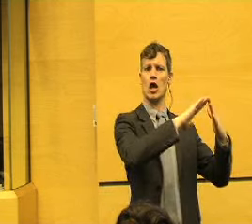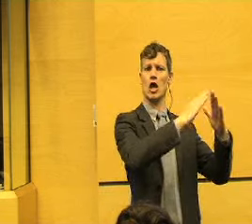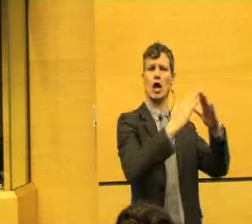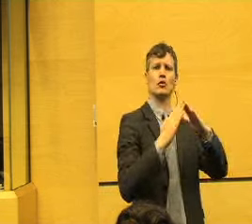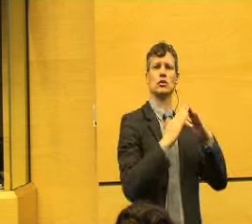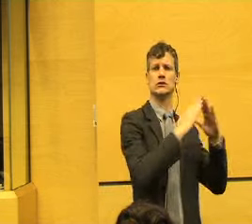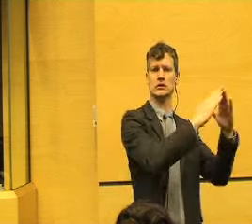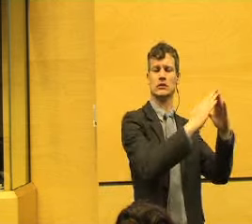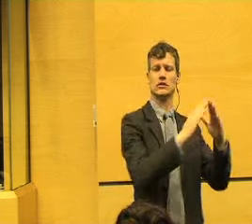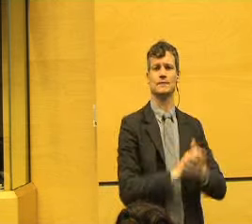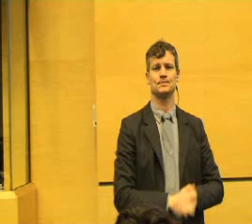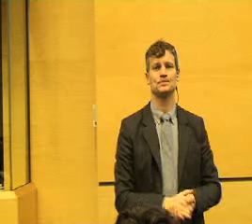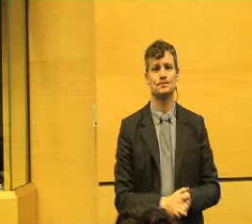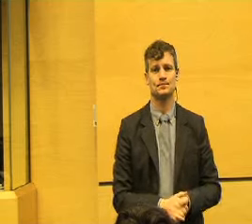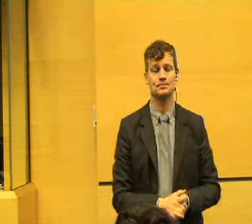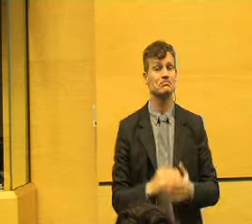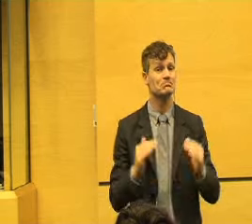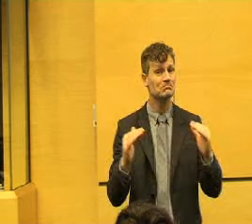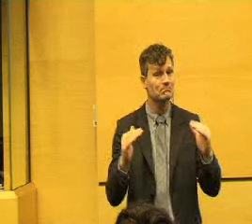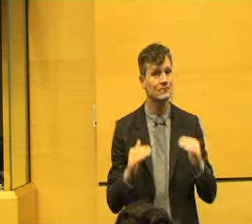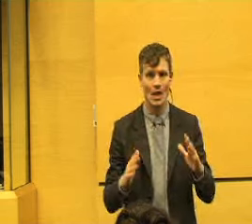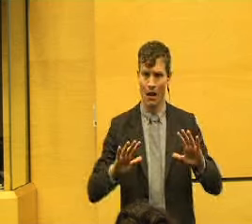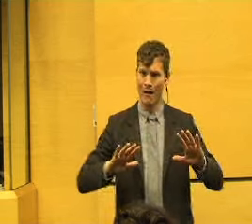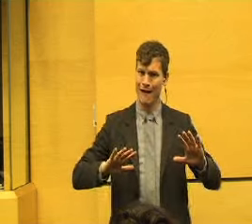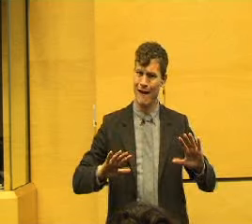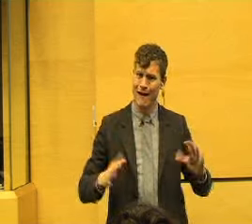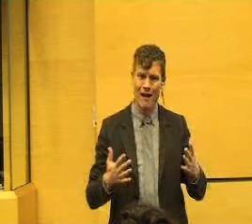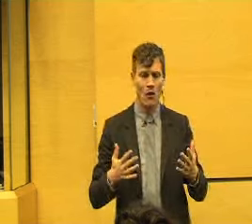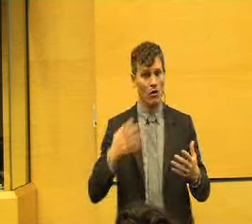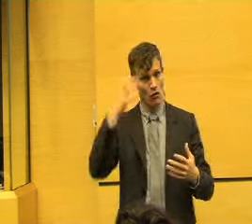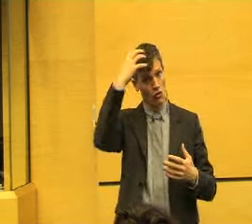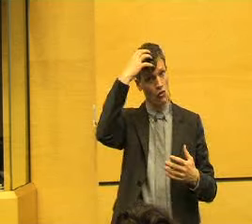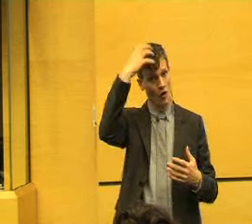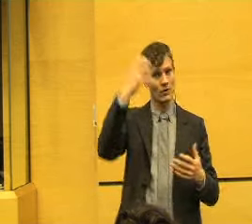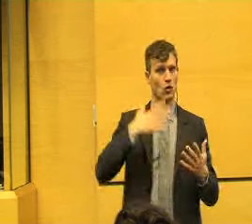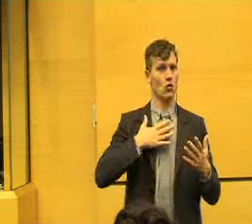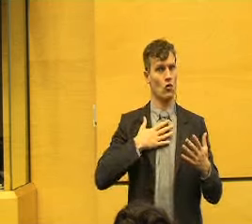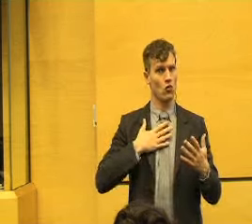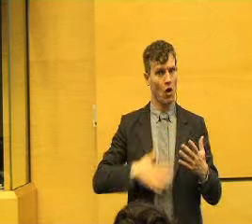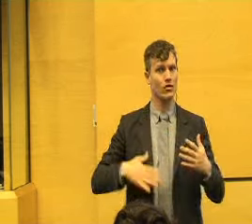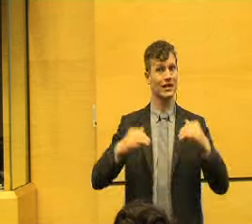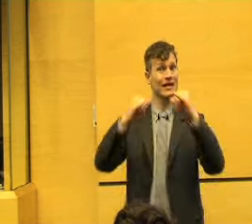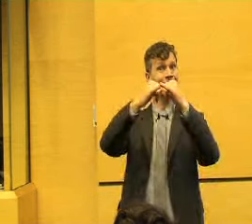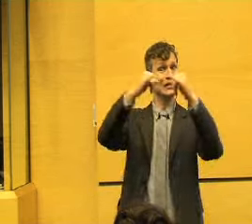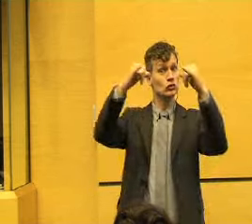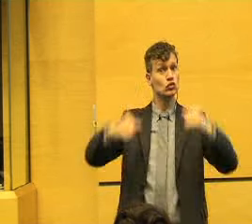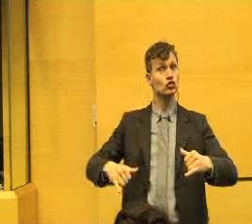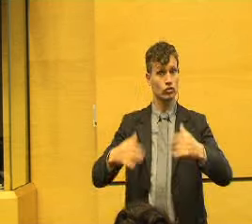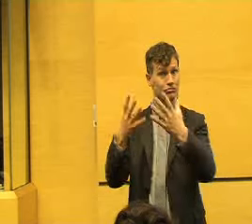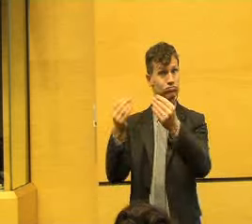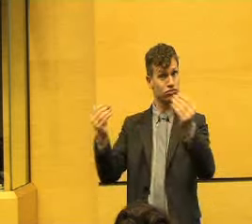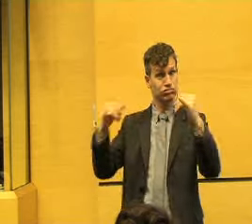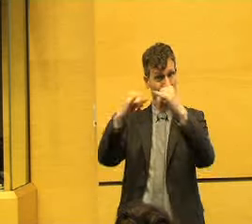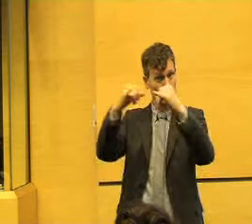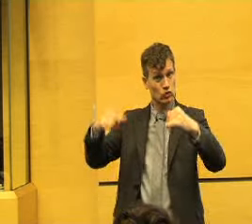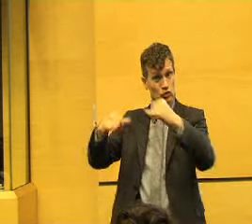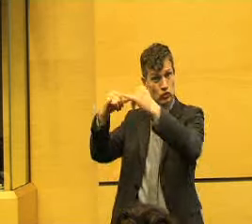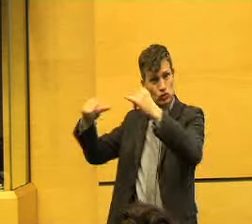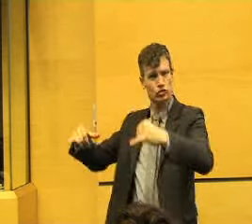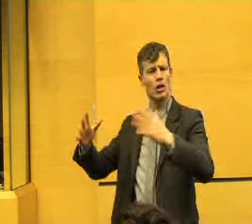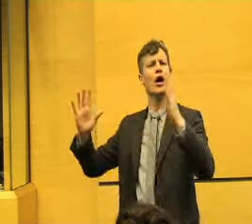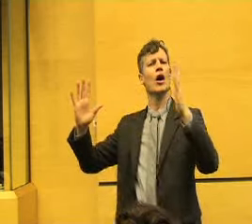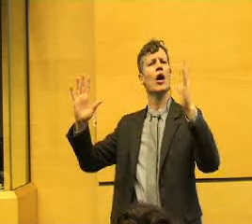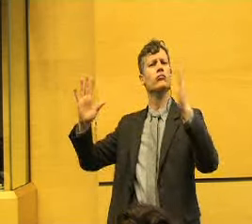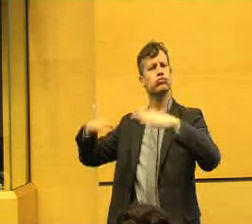replace institutionalization with support and comprehensive independent living and community-based services? My second